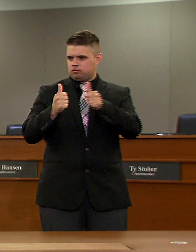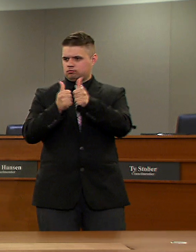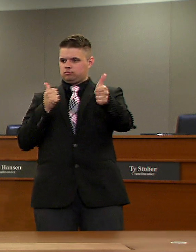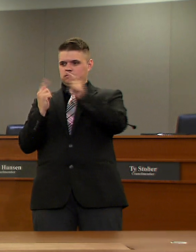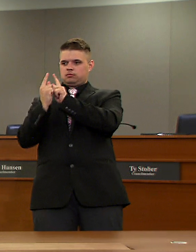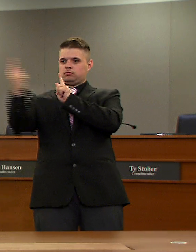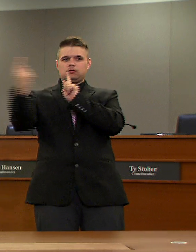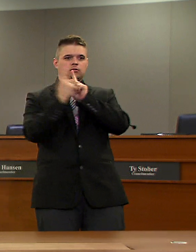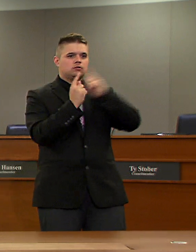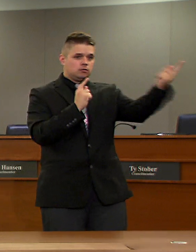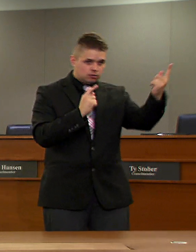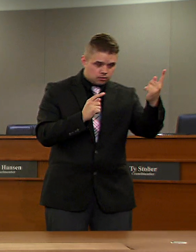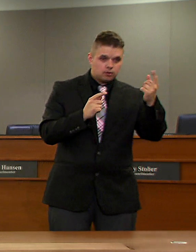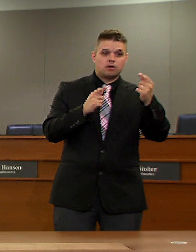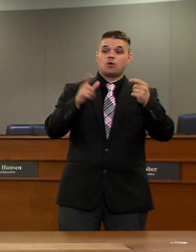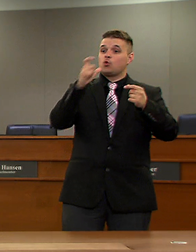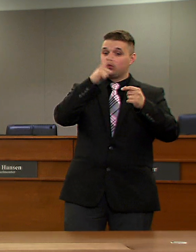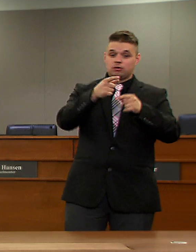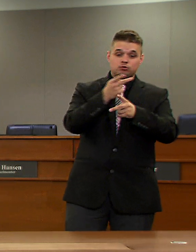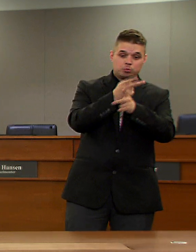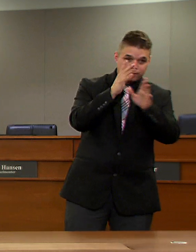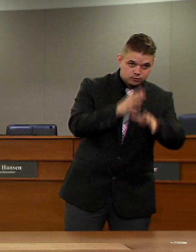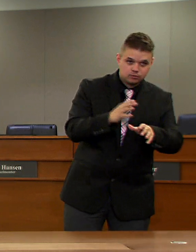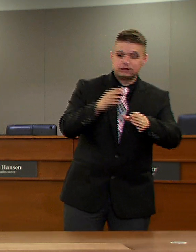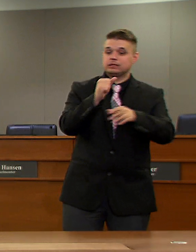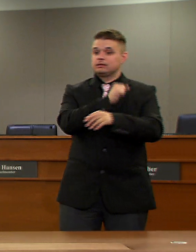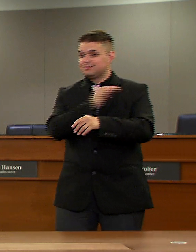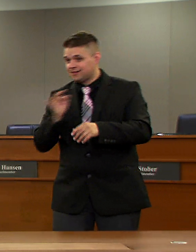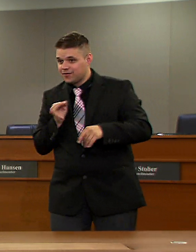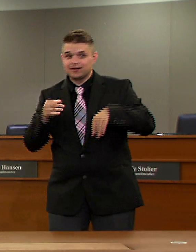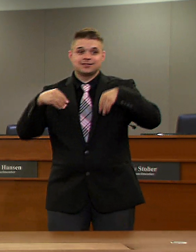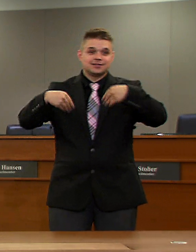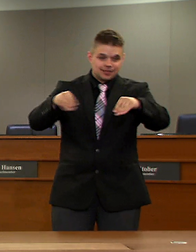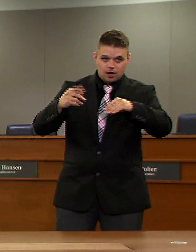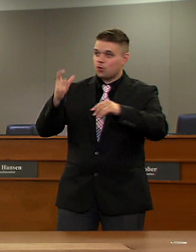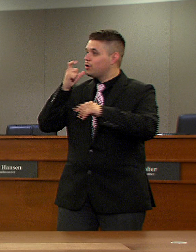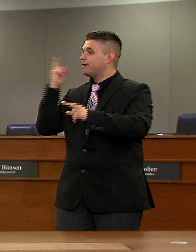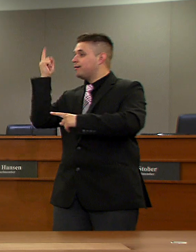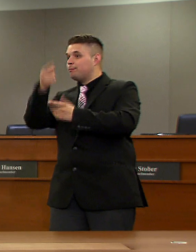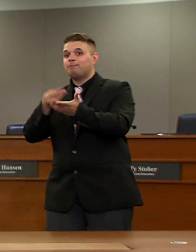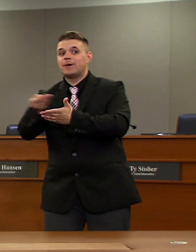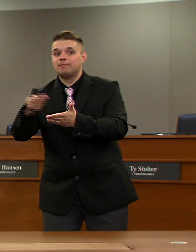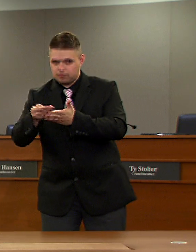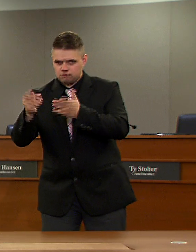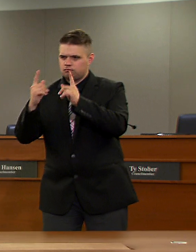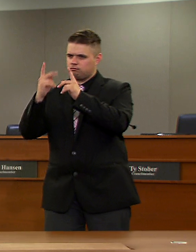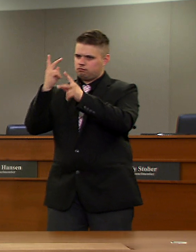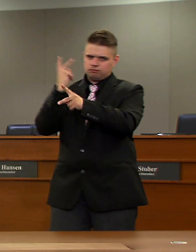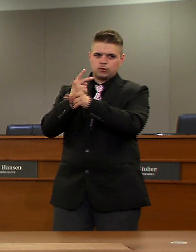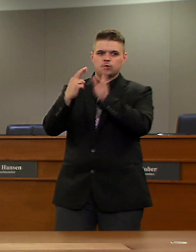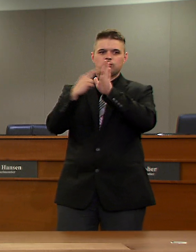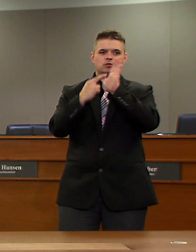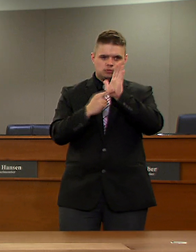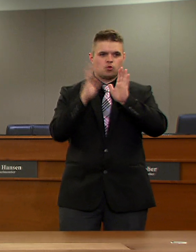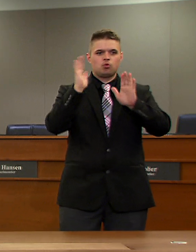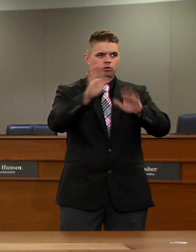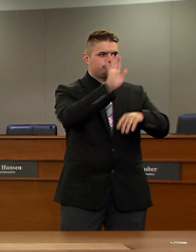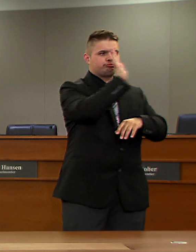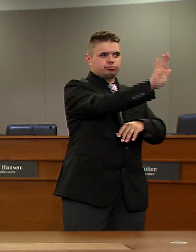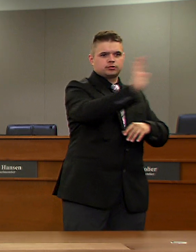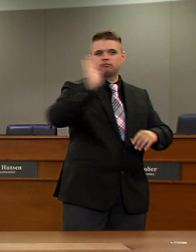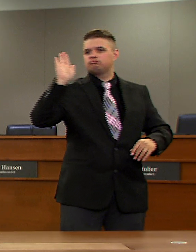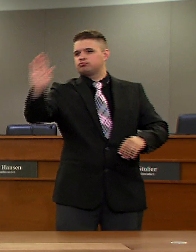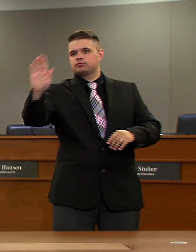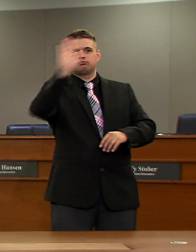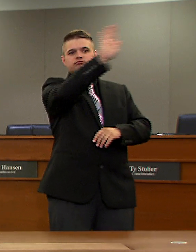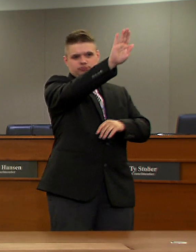visitors, vendors, and staff safe. Signs will be posted throughout the market, and staff